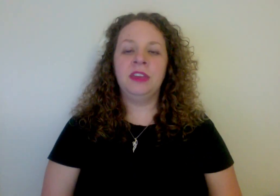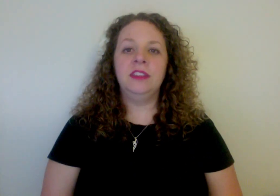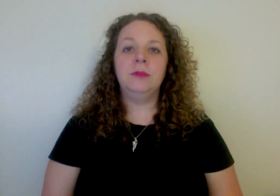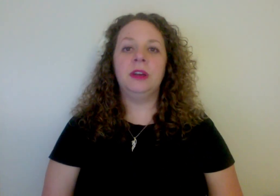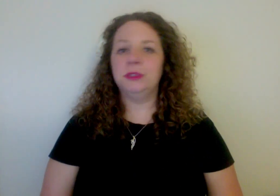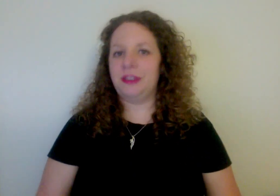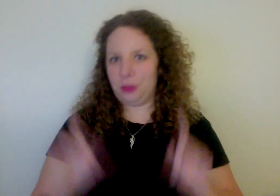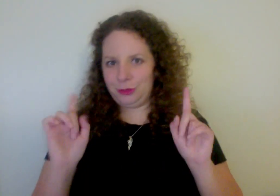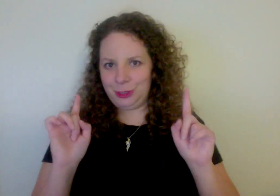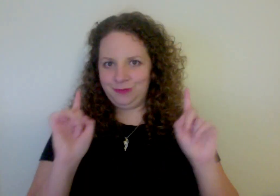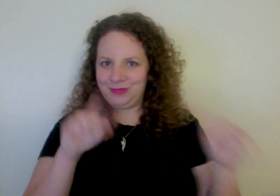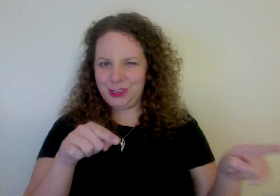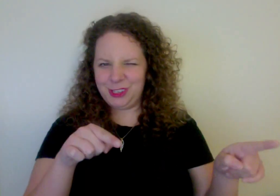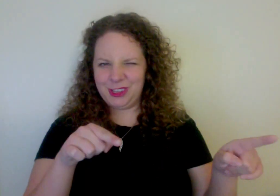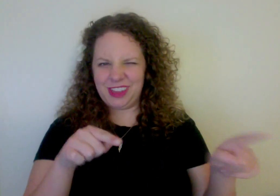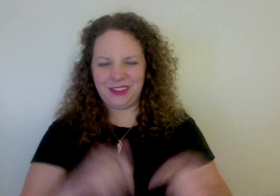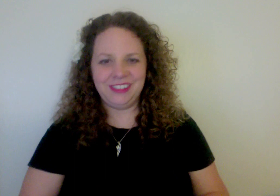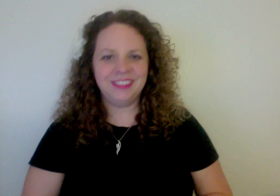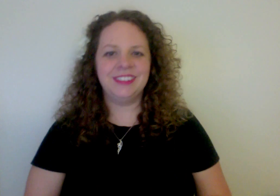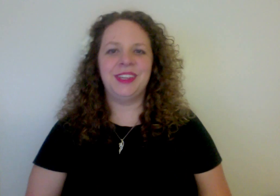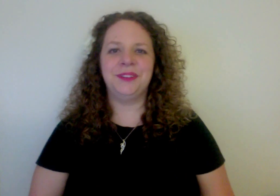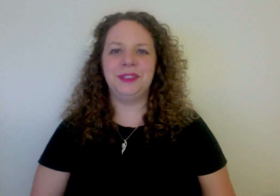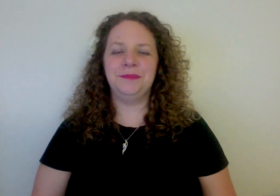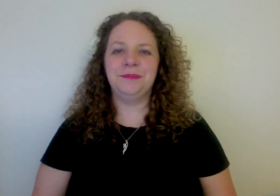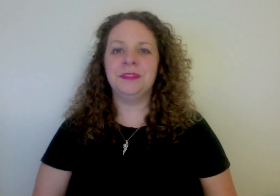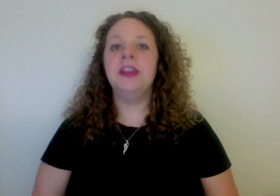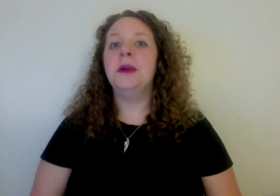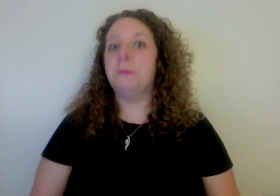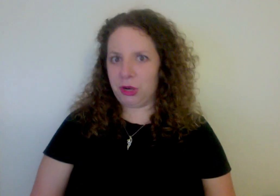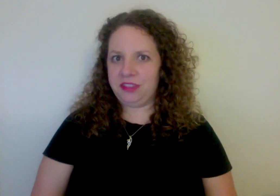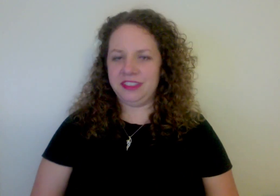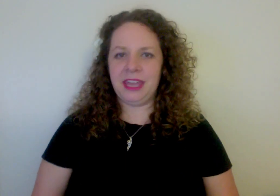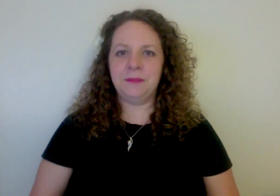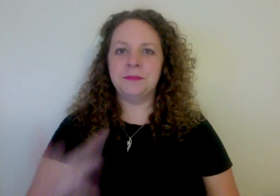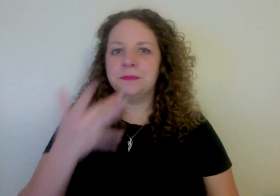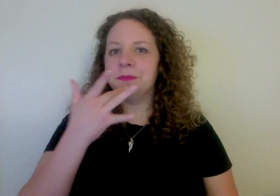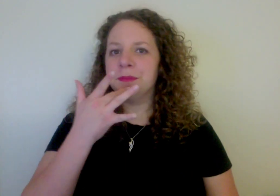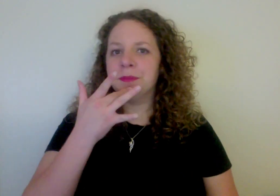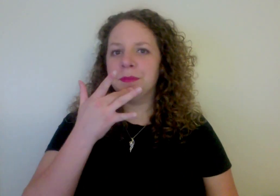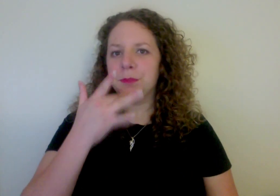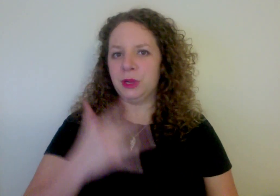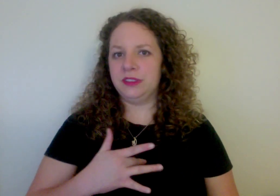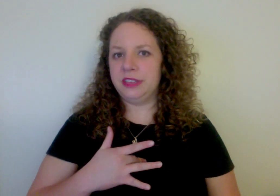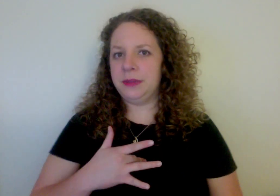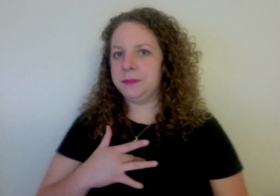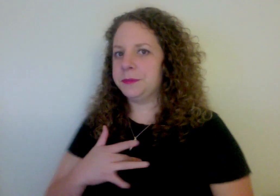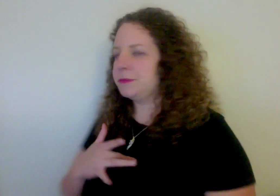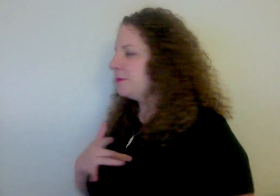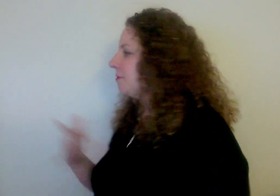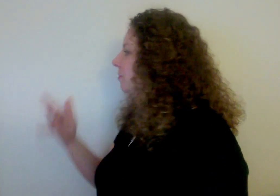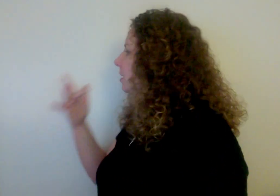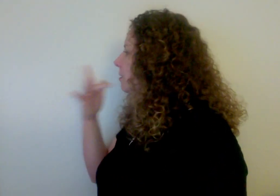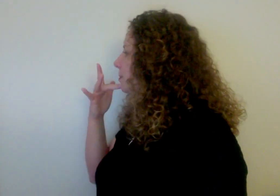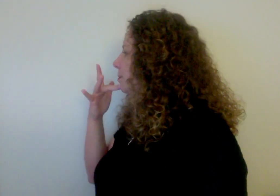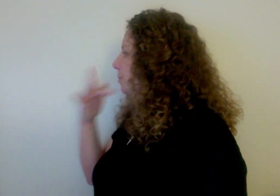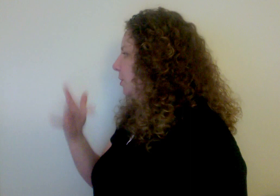Then we also have go to. You should know that one. Go to. You Birthday. Birthday. Birthday.